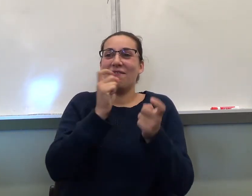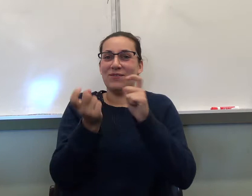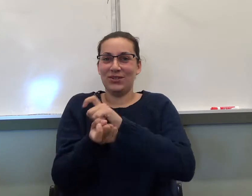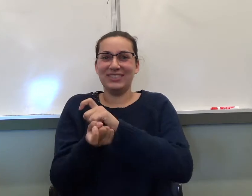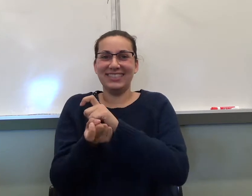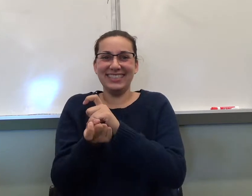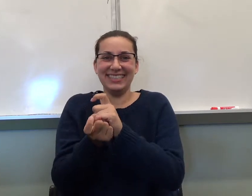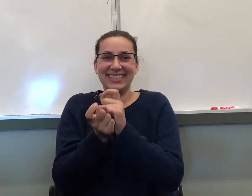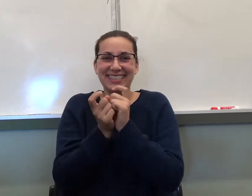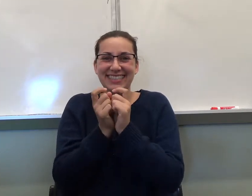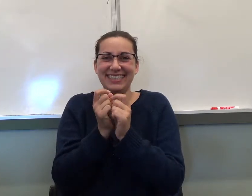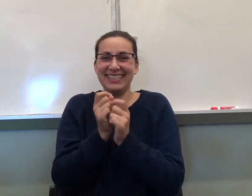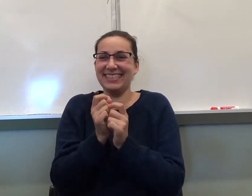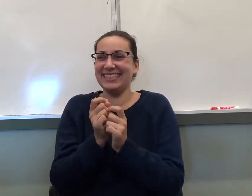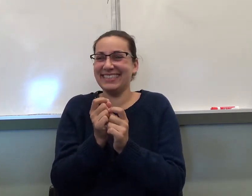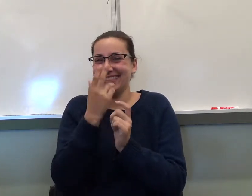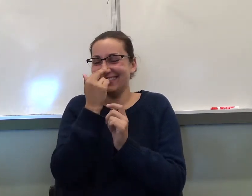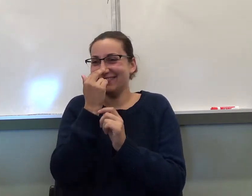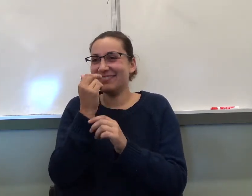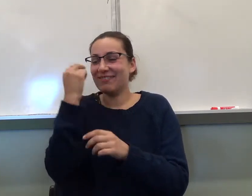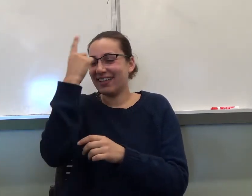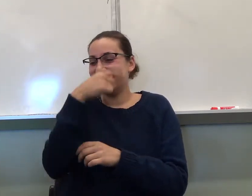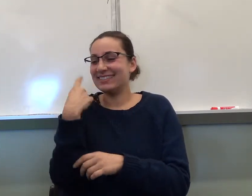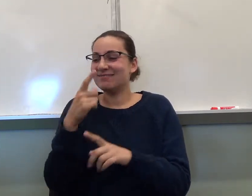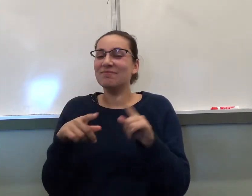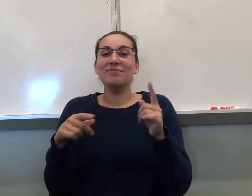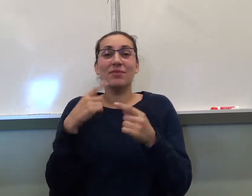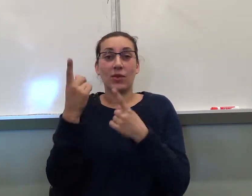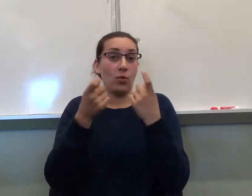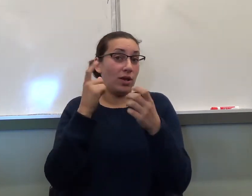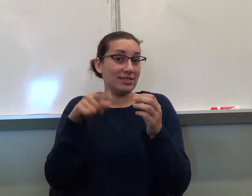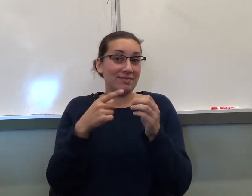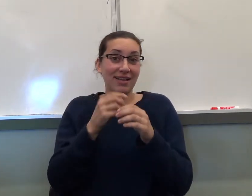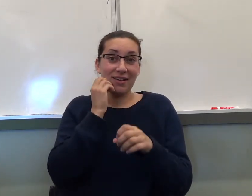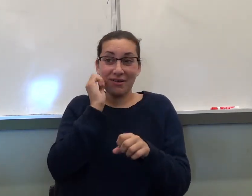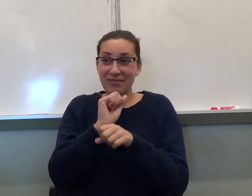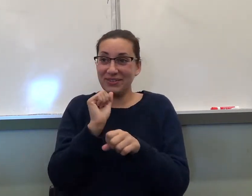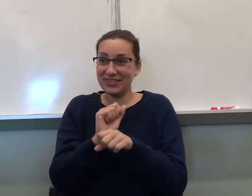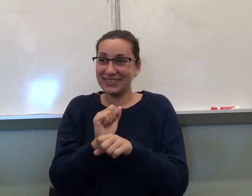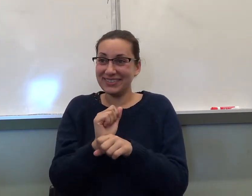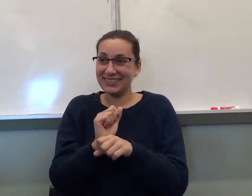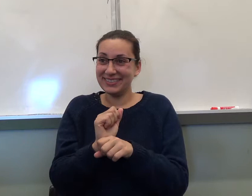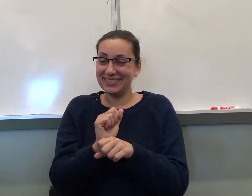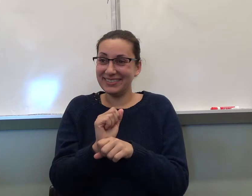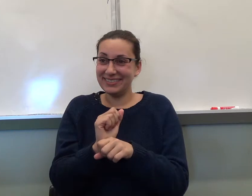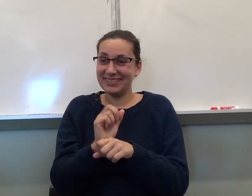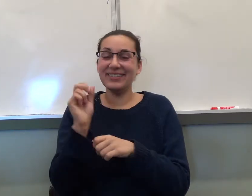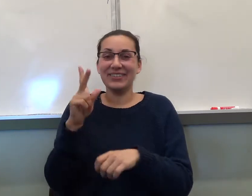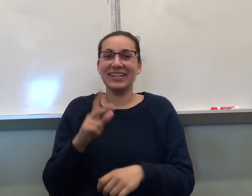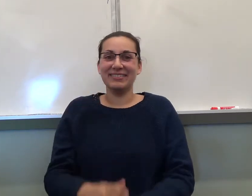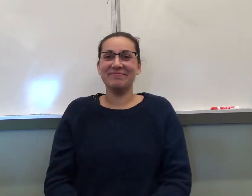That's the U.S. customary system. So any questions on the homework, and then we'll go on and do the good system. Yes.